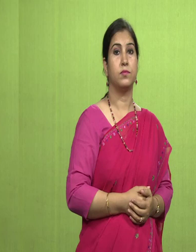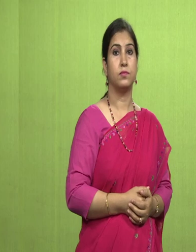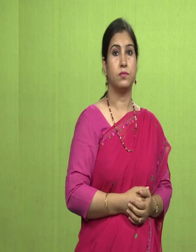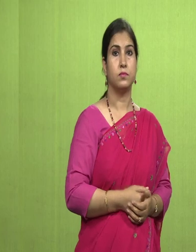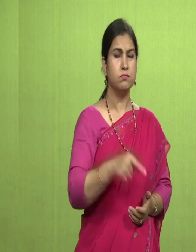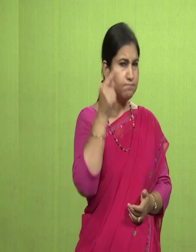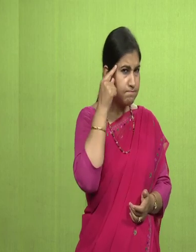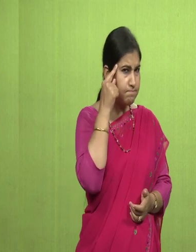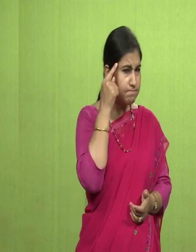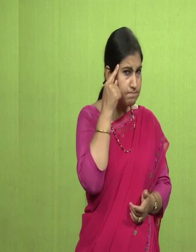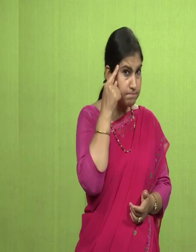Can you guess?